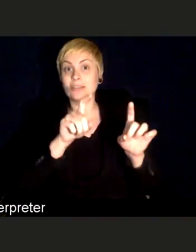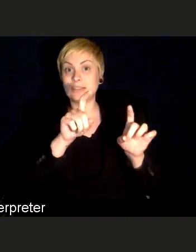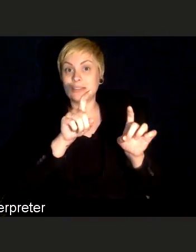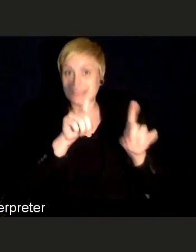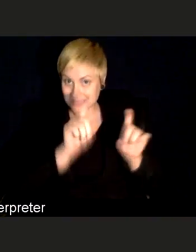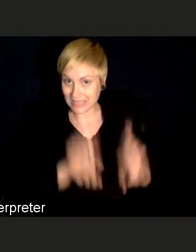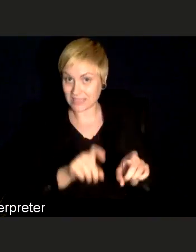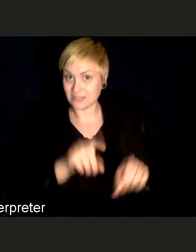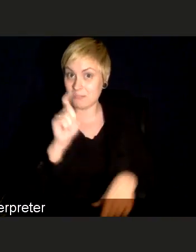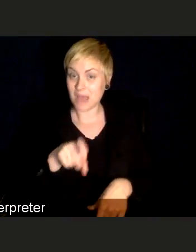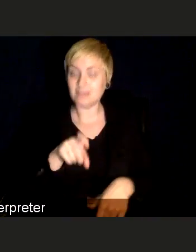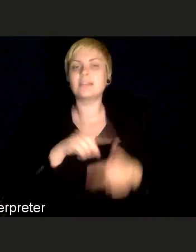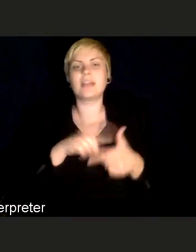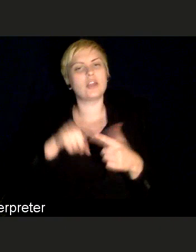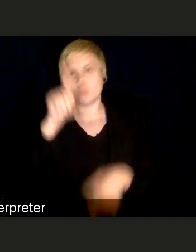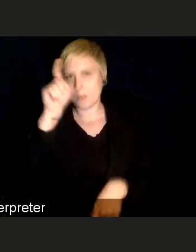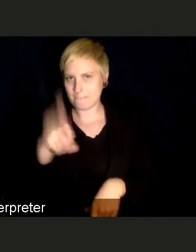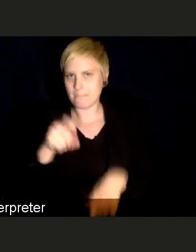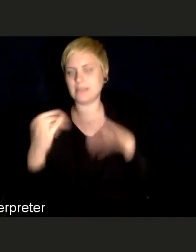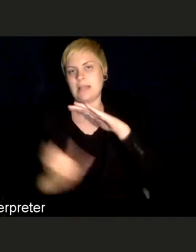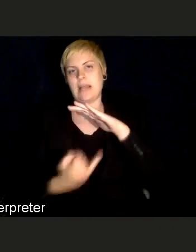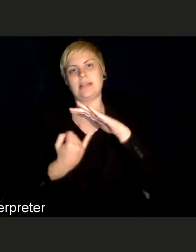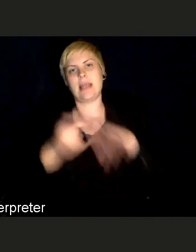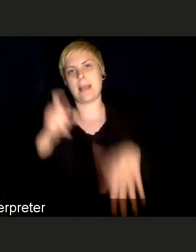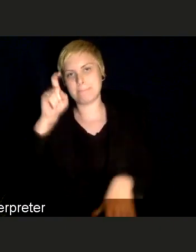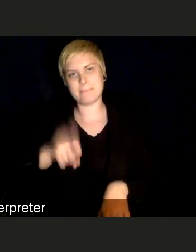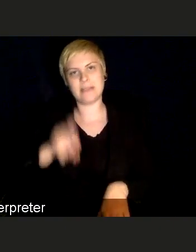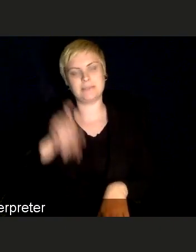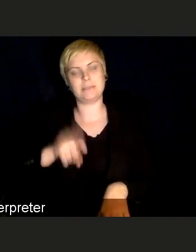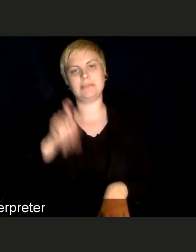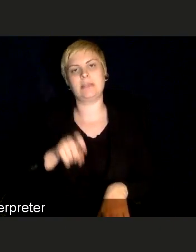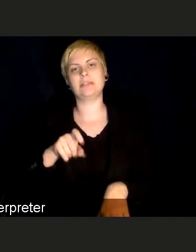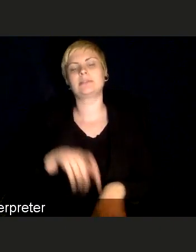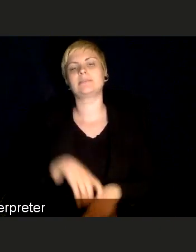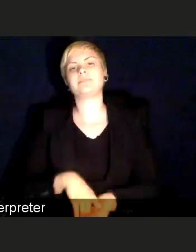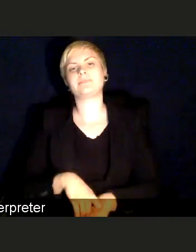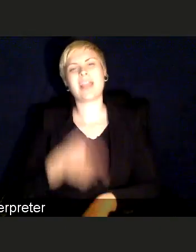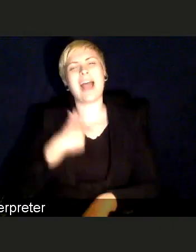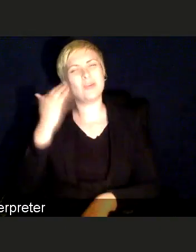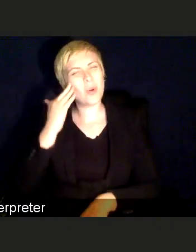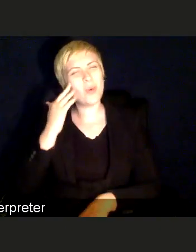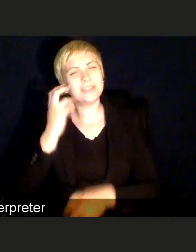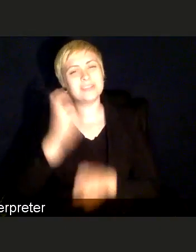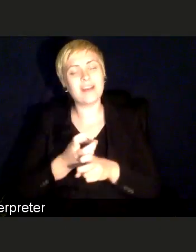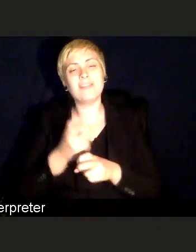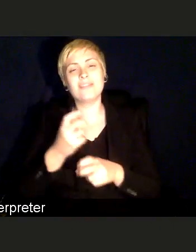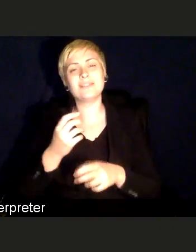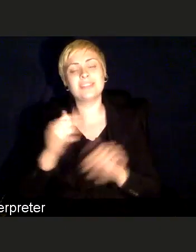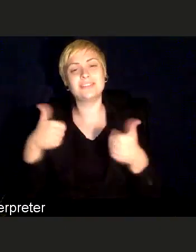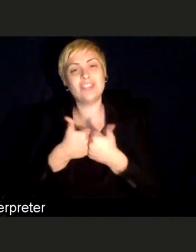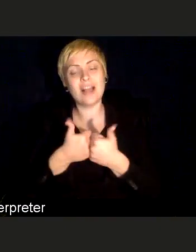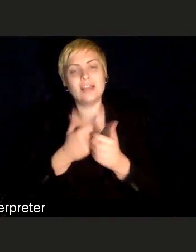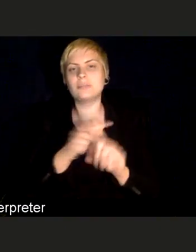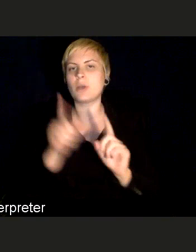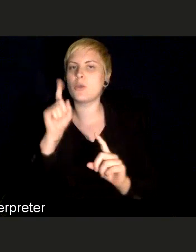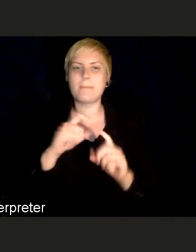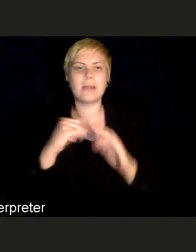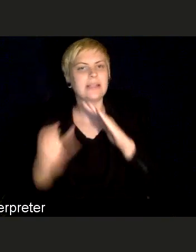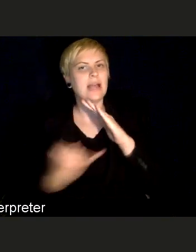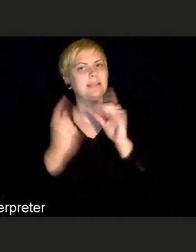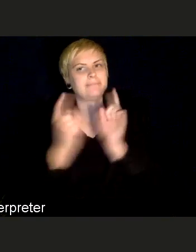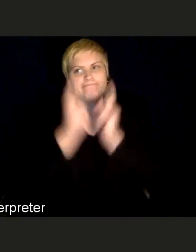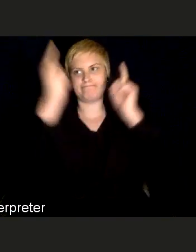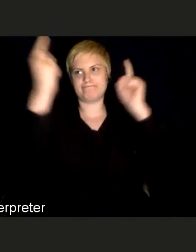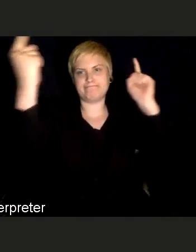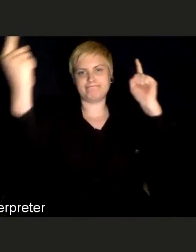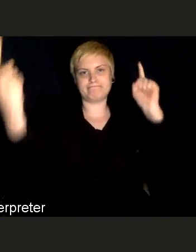And this is really a challenge, I know, for folks, but you really do need to self-quarantine away from other individuals until the test results